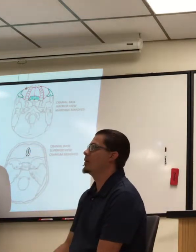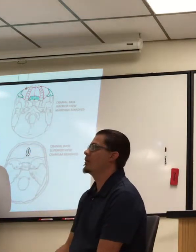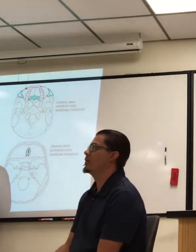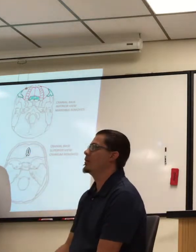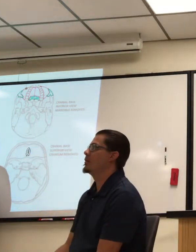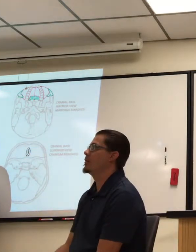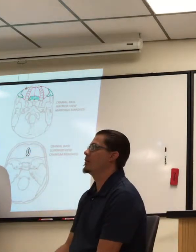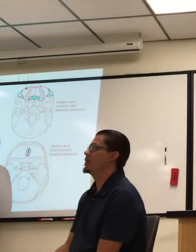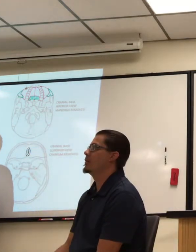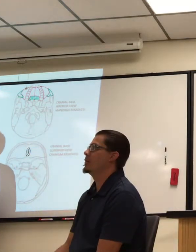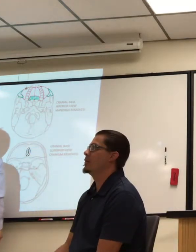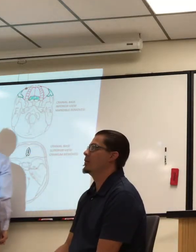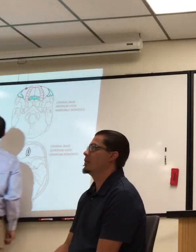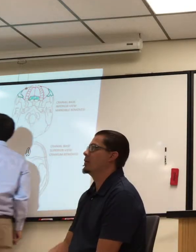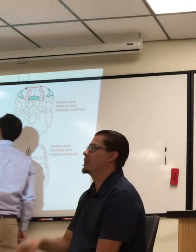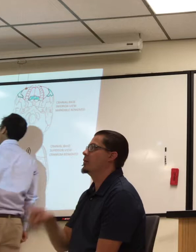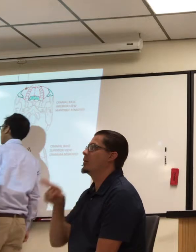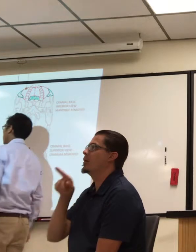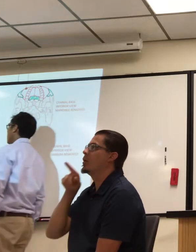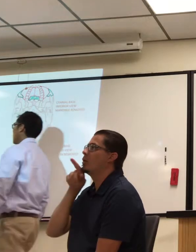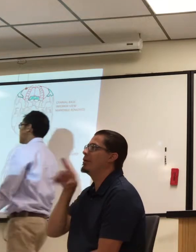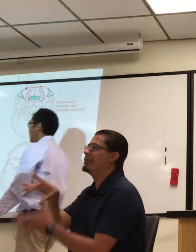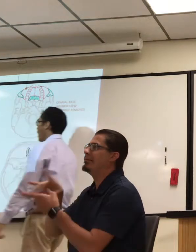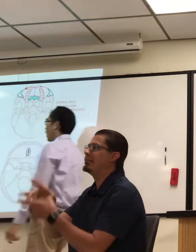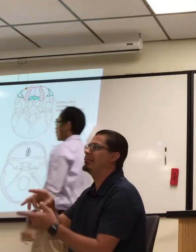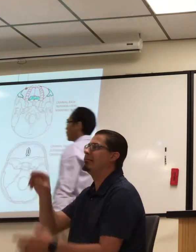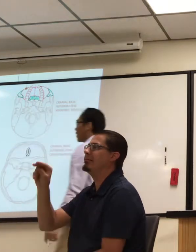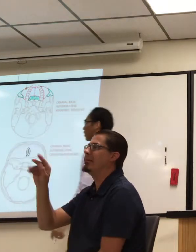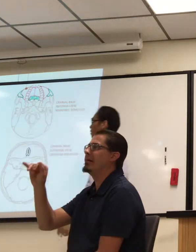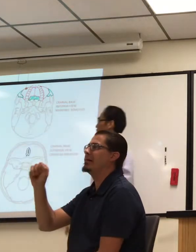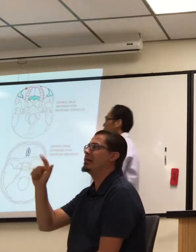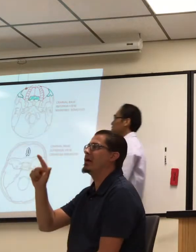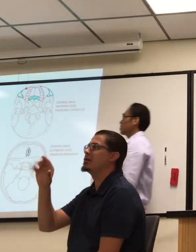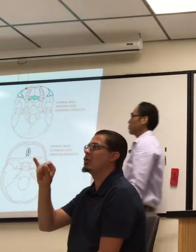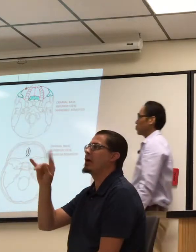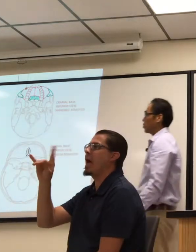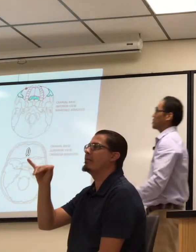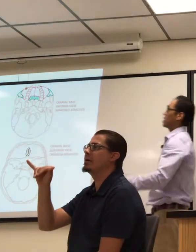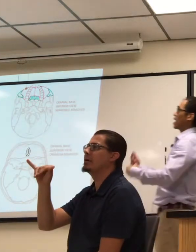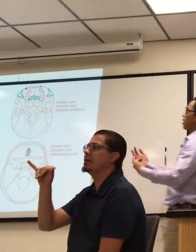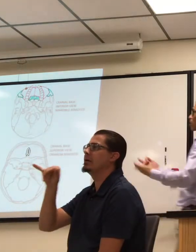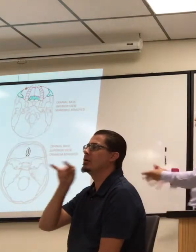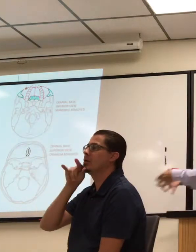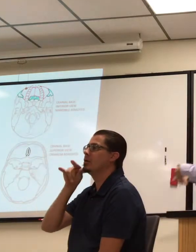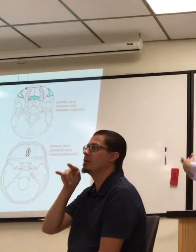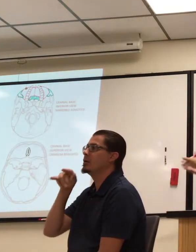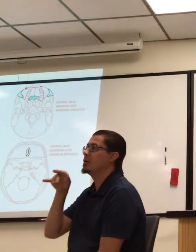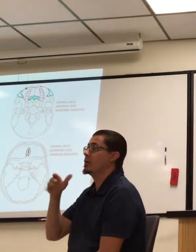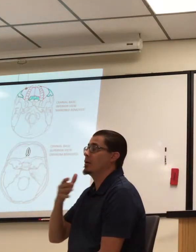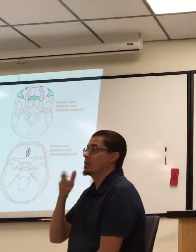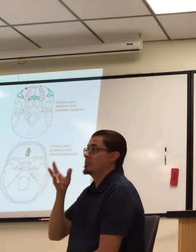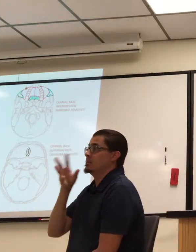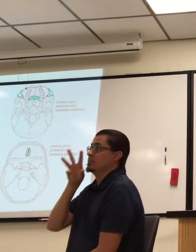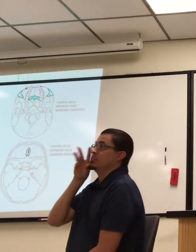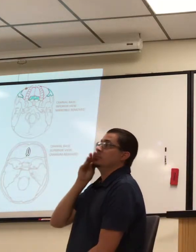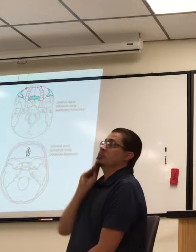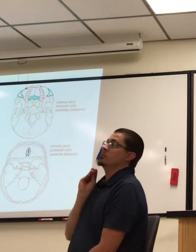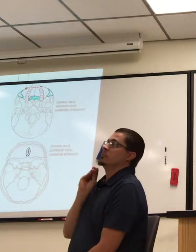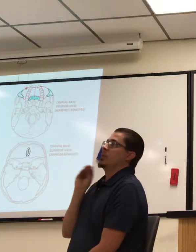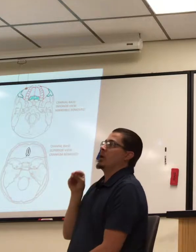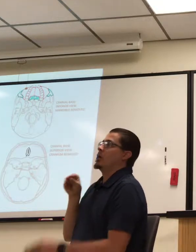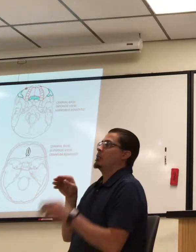Kind of hang off the side of the nasal cavity, and they kind of stick out in there. You breathe in air. The conchae help break